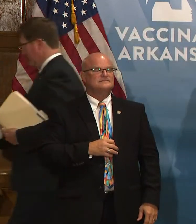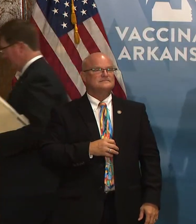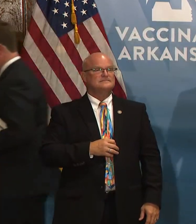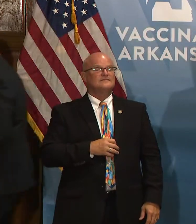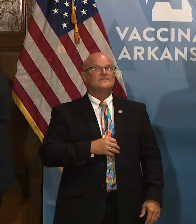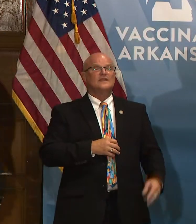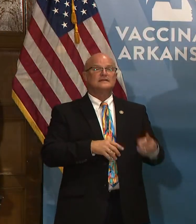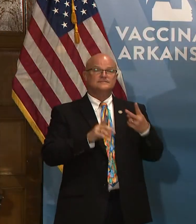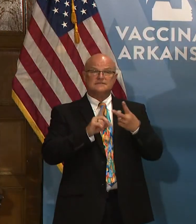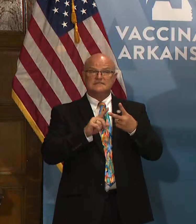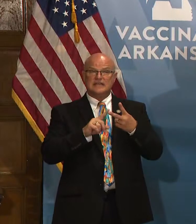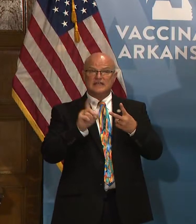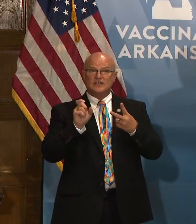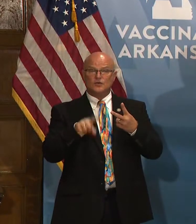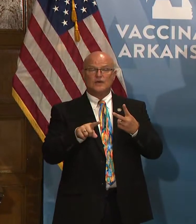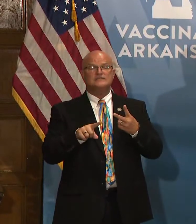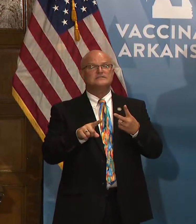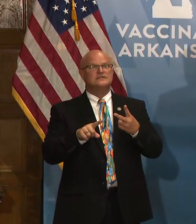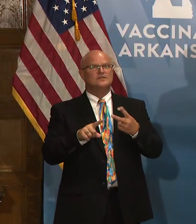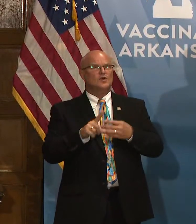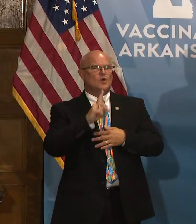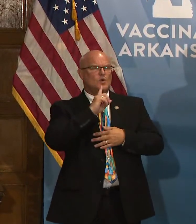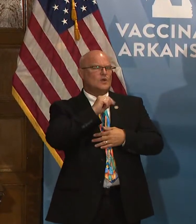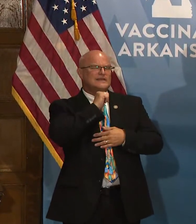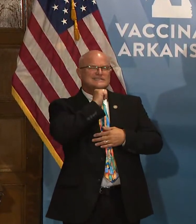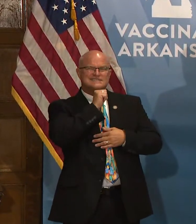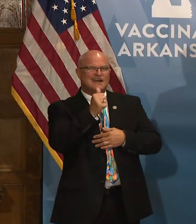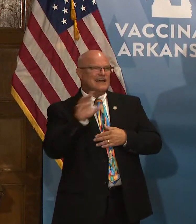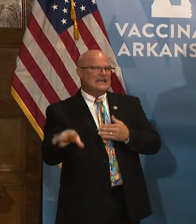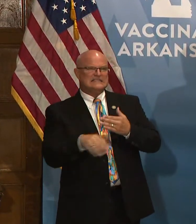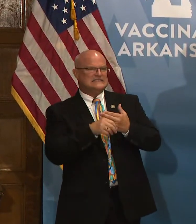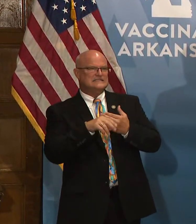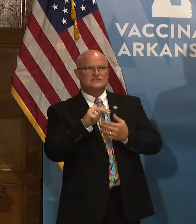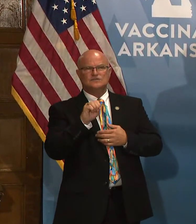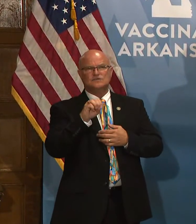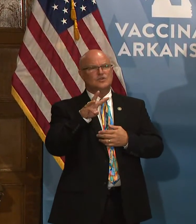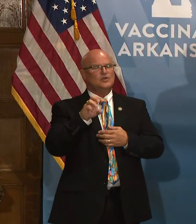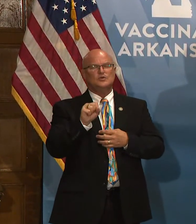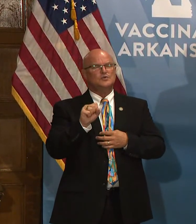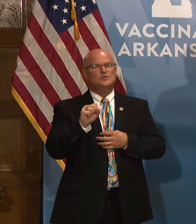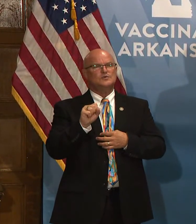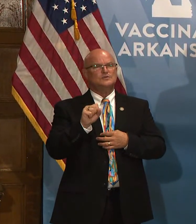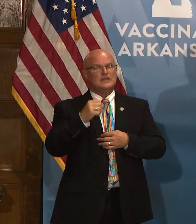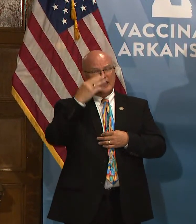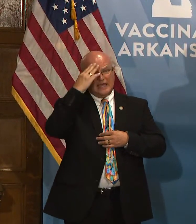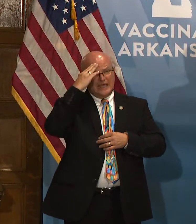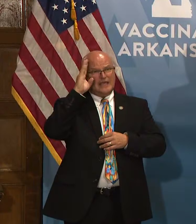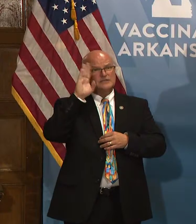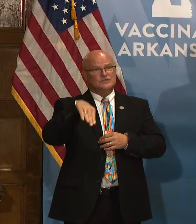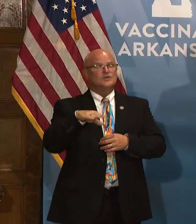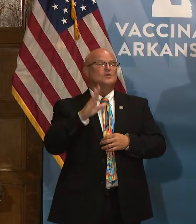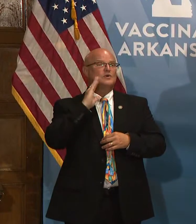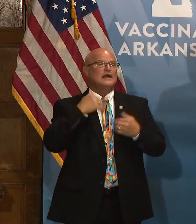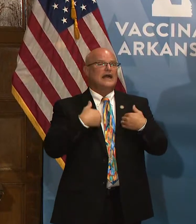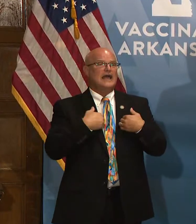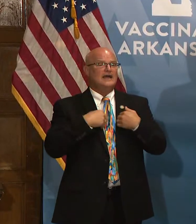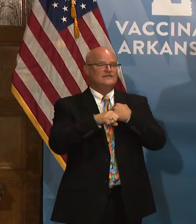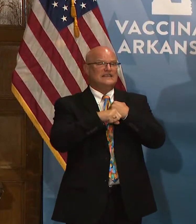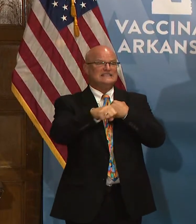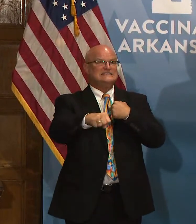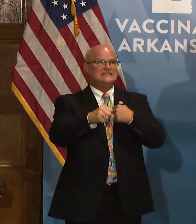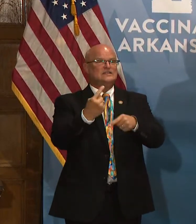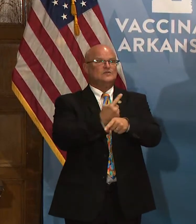And on the second point, Andrew, there's really not any additional news. As you know, they're going to have the extended